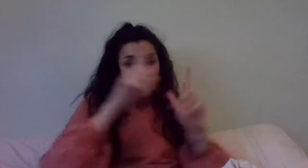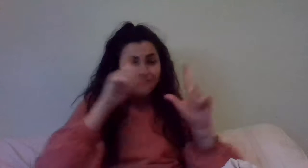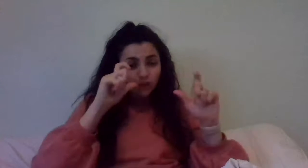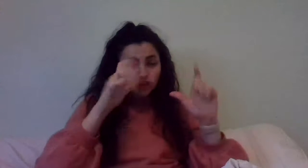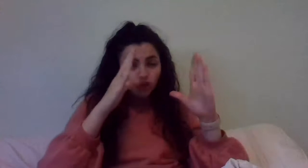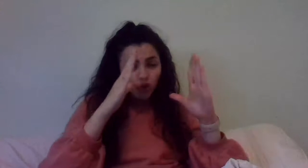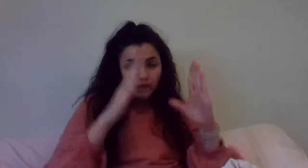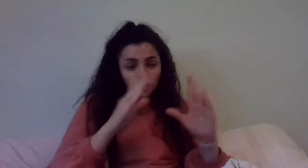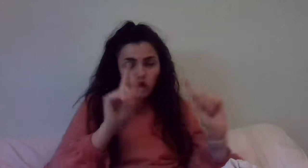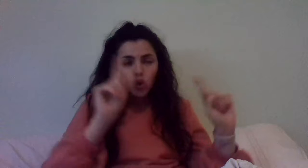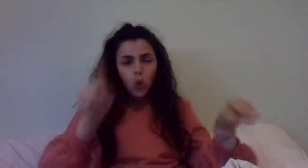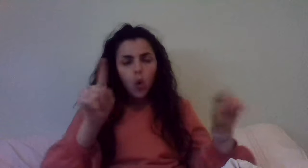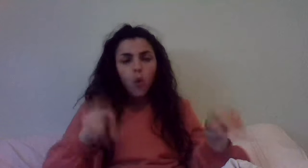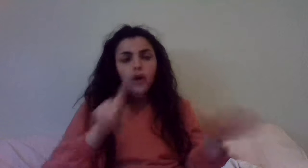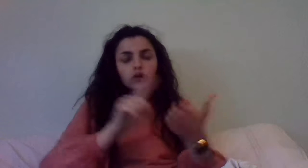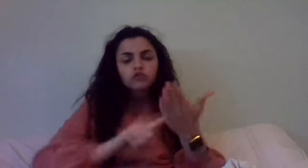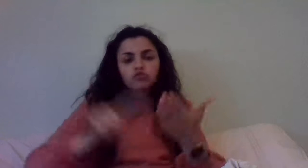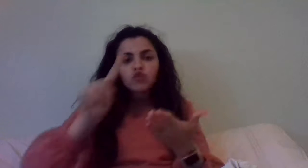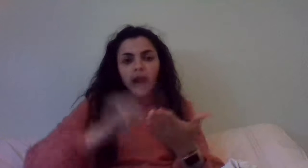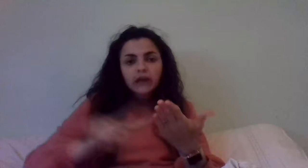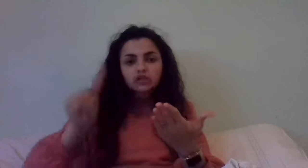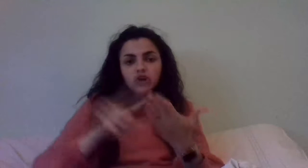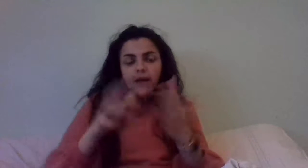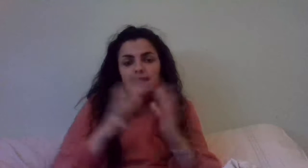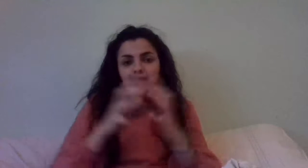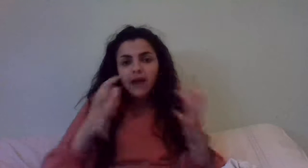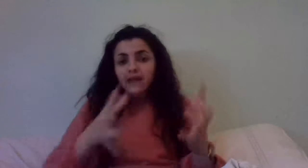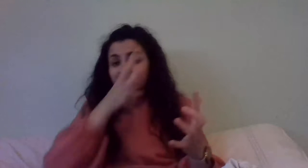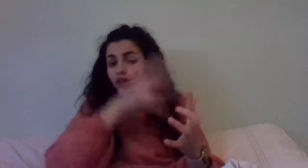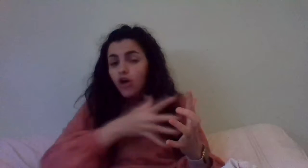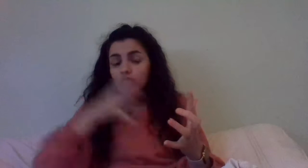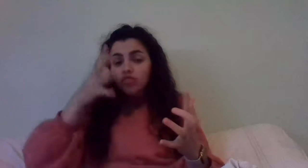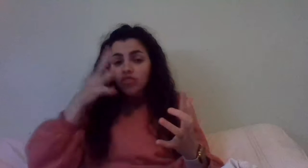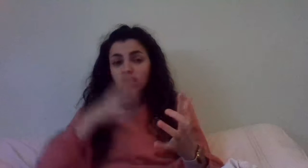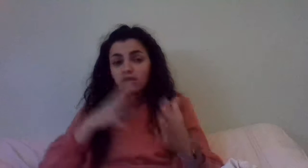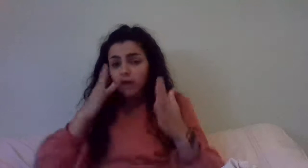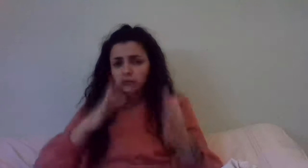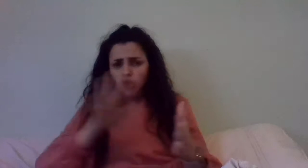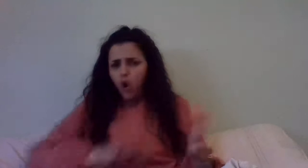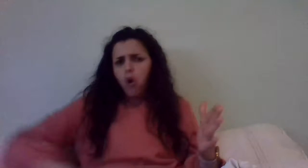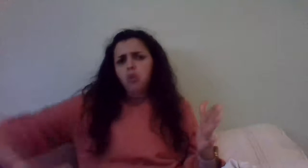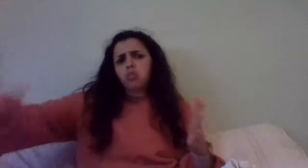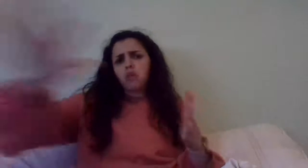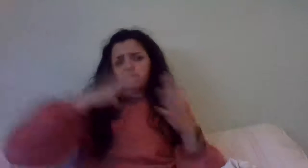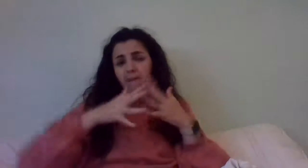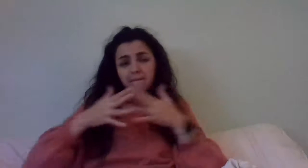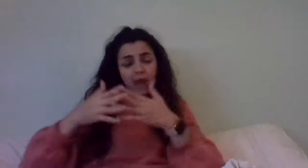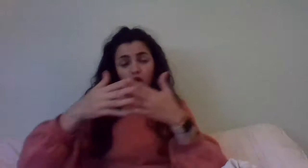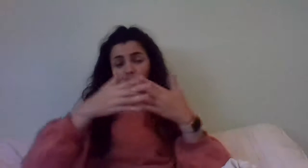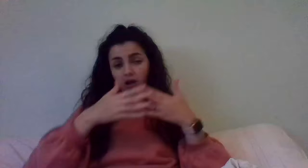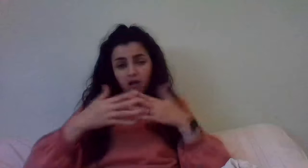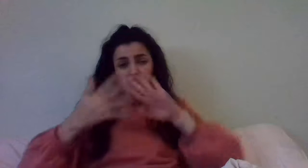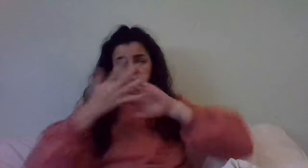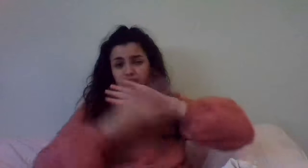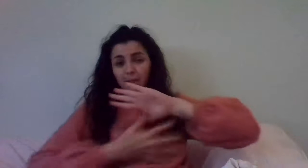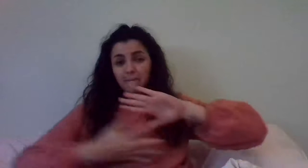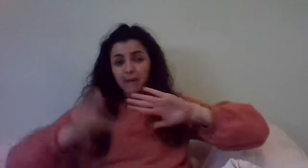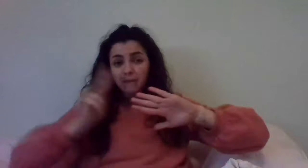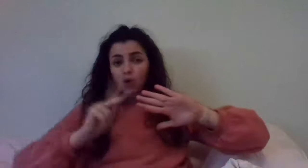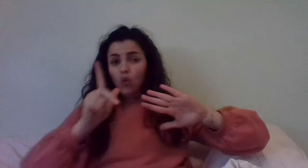lot of the devastation that farmers all throughout the United States were suffering, not only because of the economic calamity of the